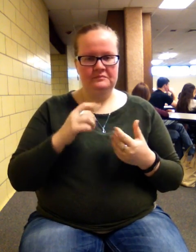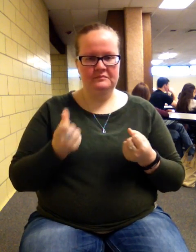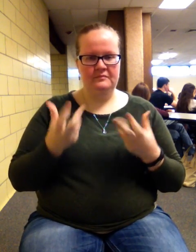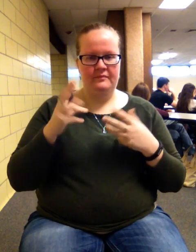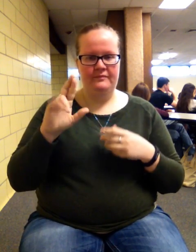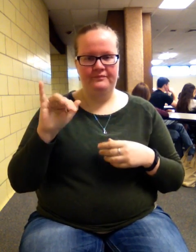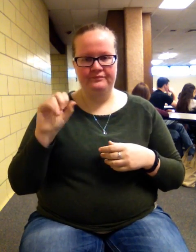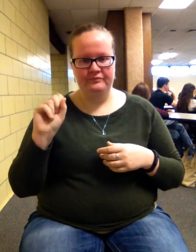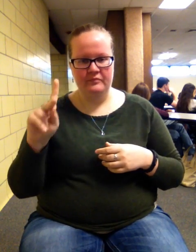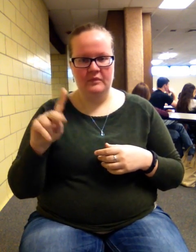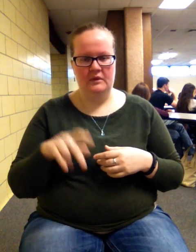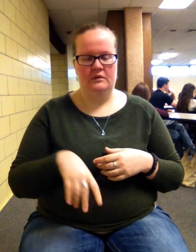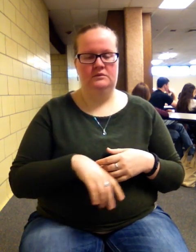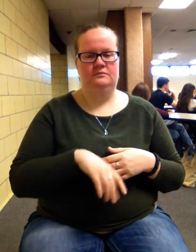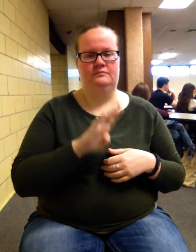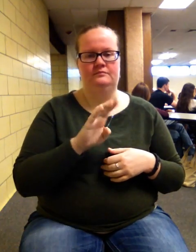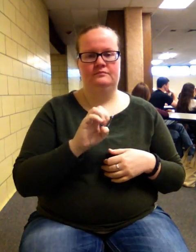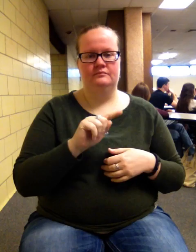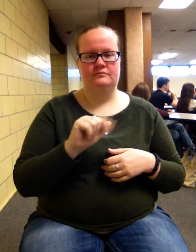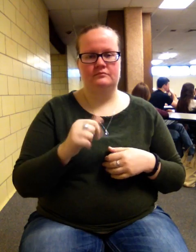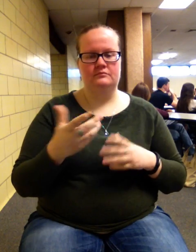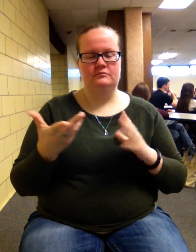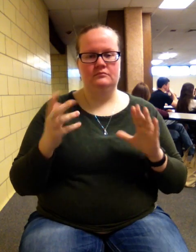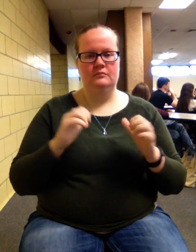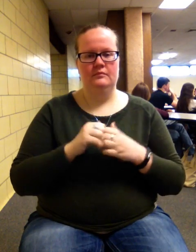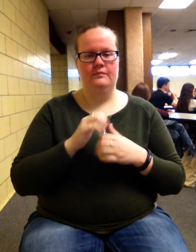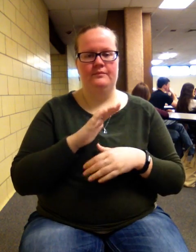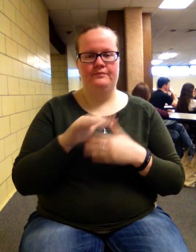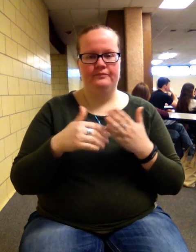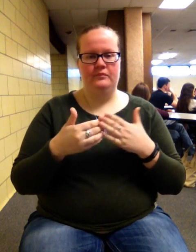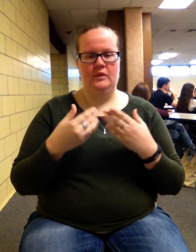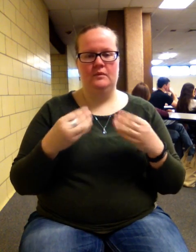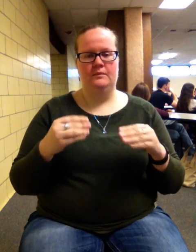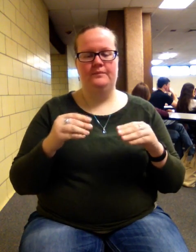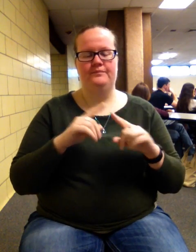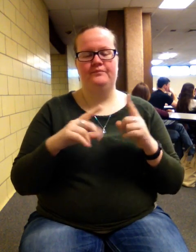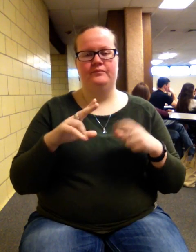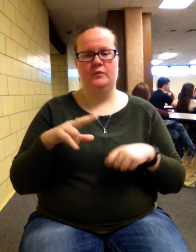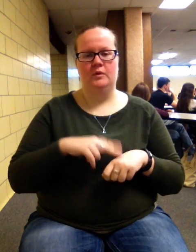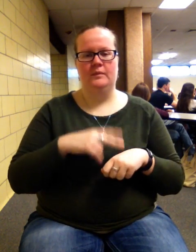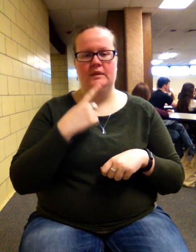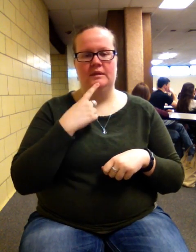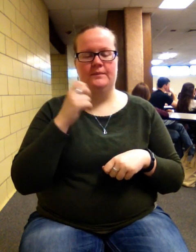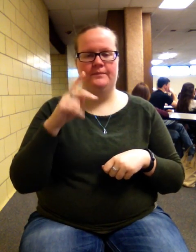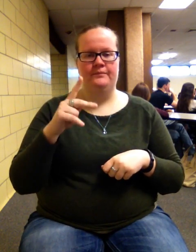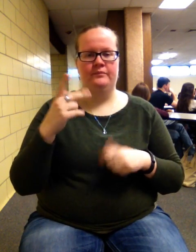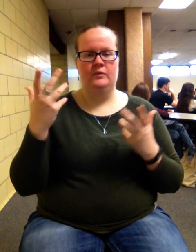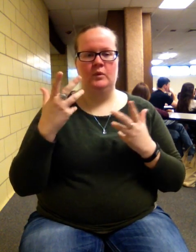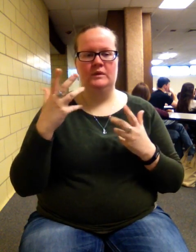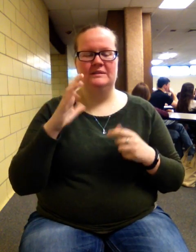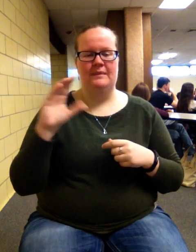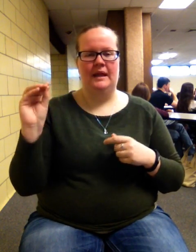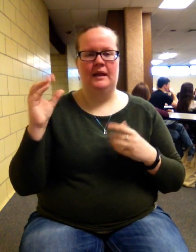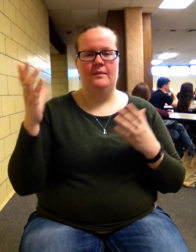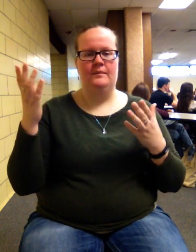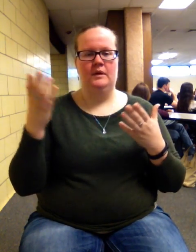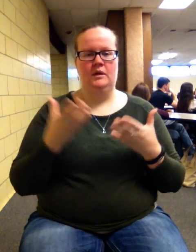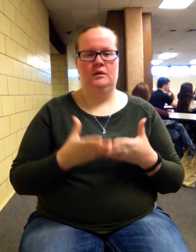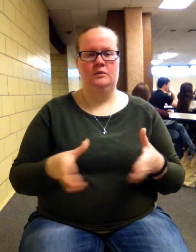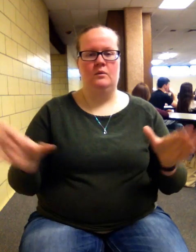beta is compared to the market as a whole. But usually what they'll do is they'll say, okay, what's my company-wide weighted average cost of capital?